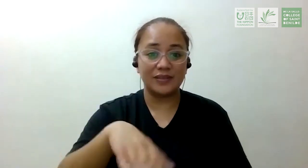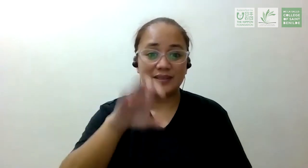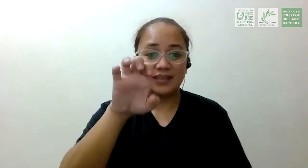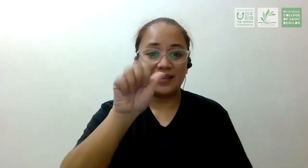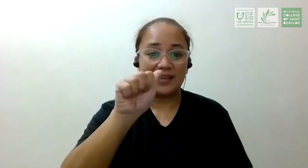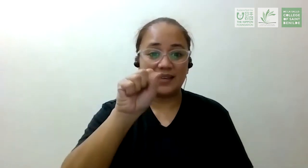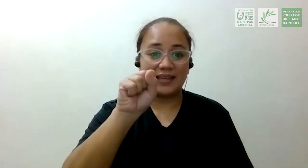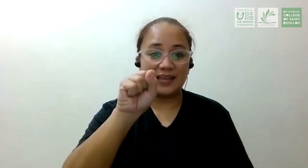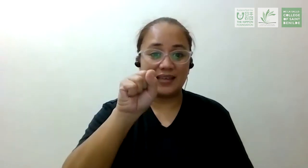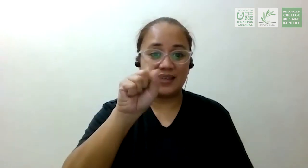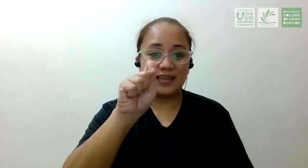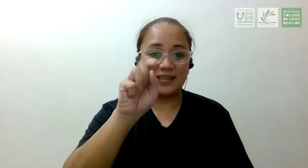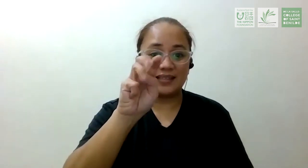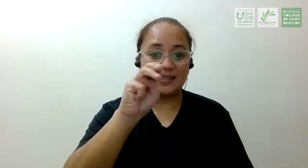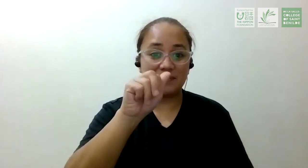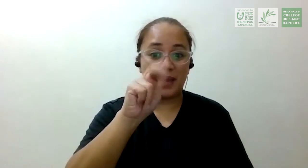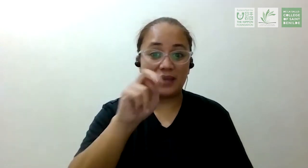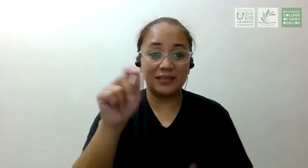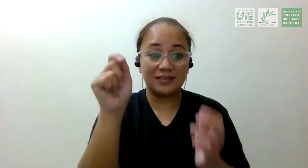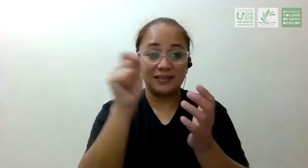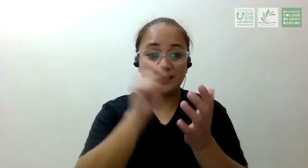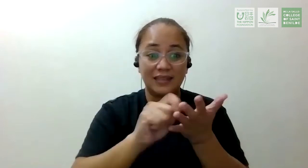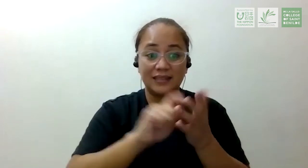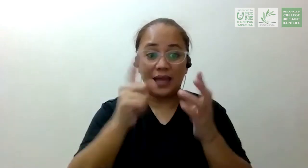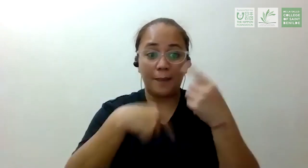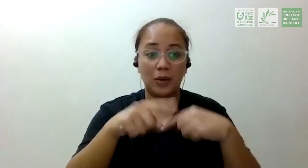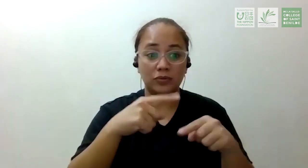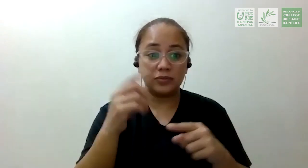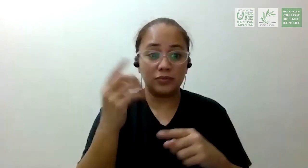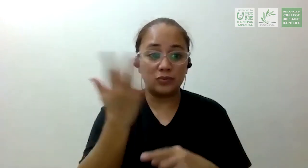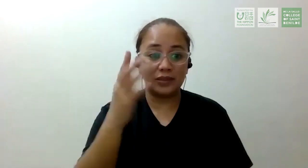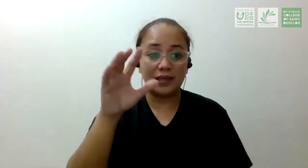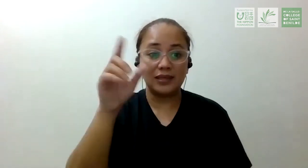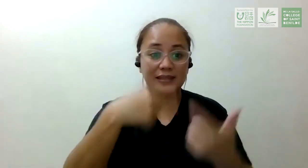about attitudes towards American Sign Language.